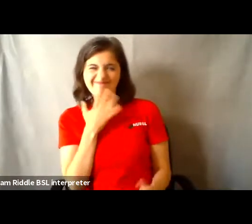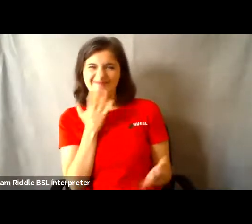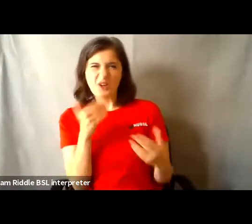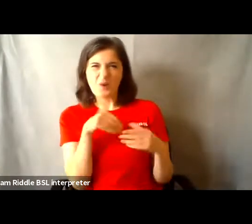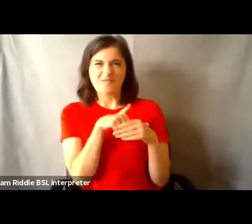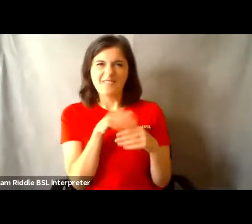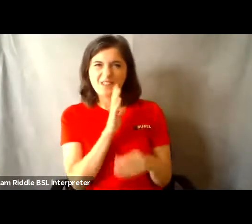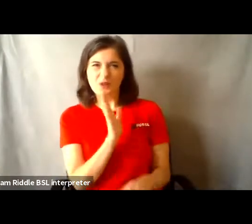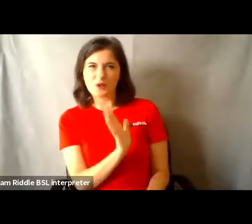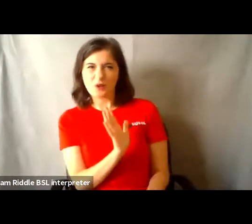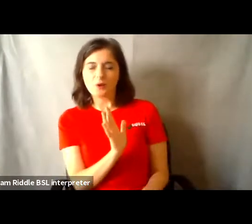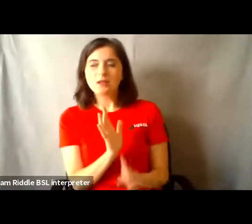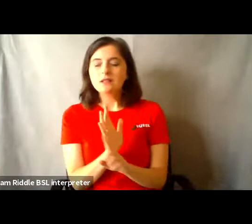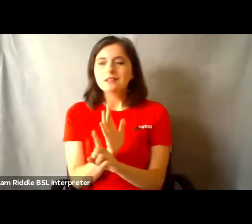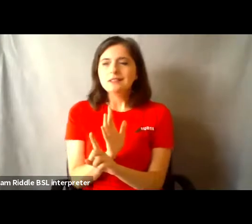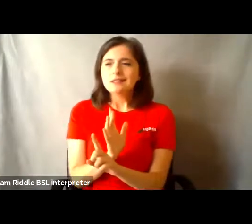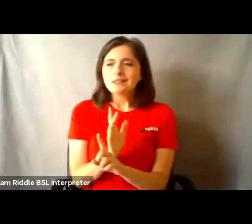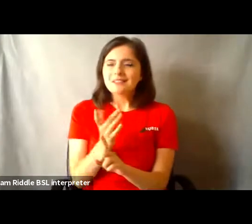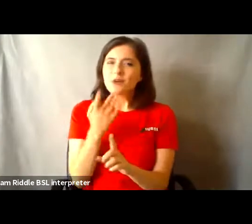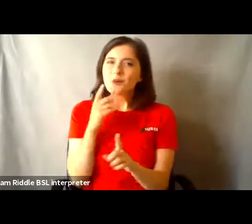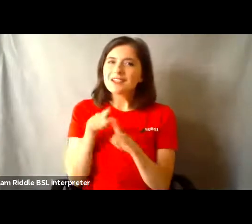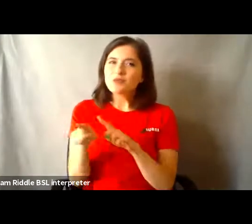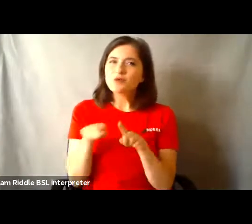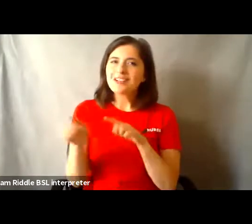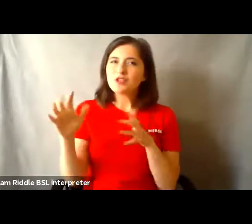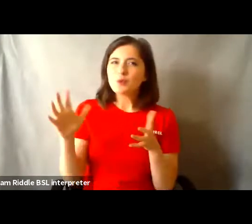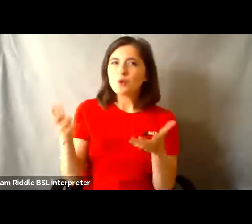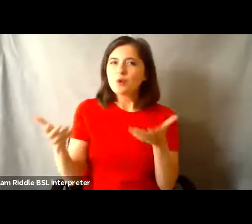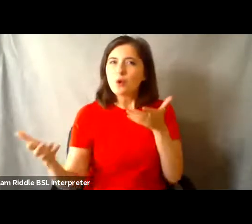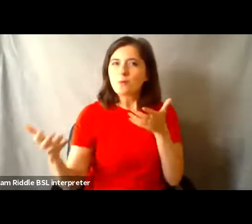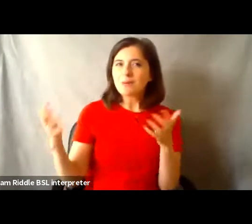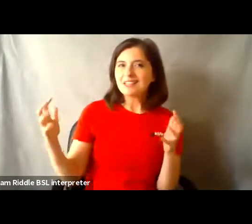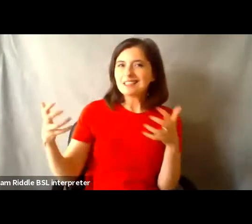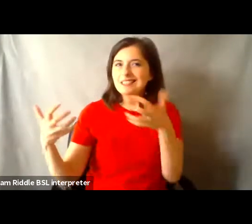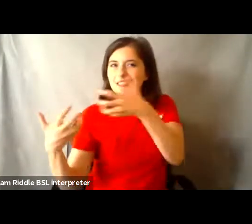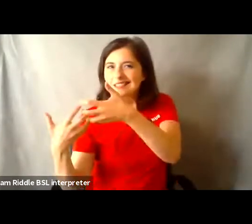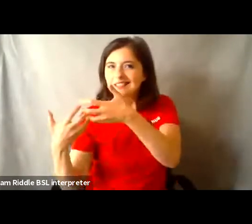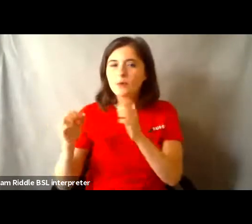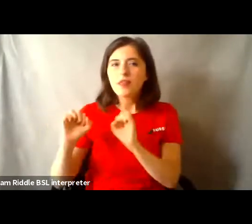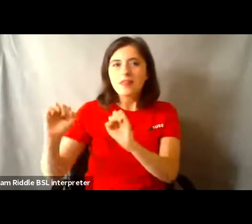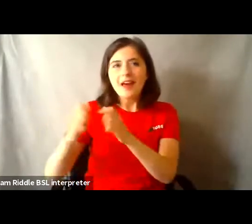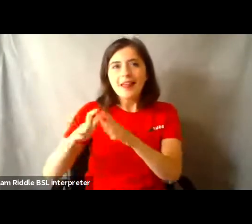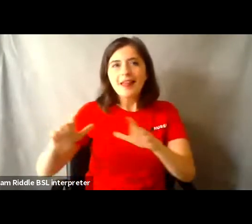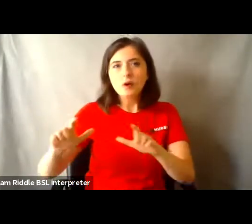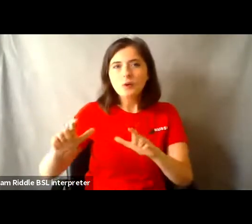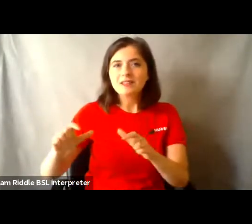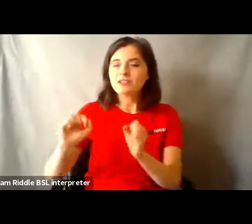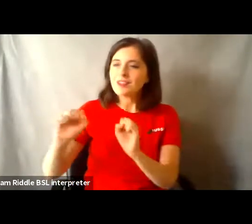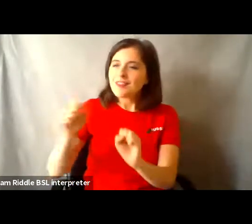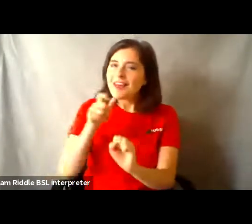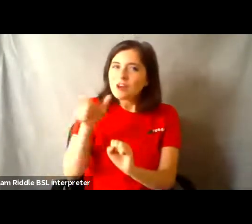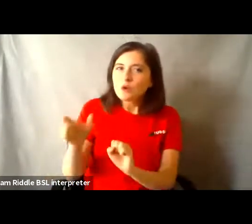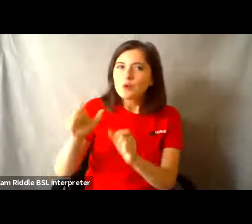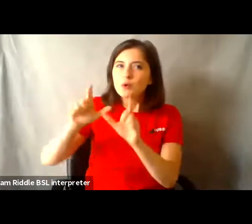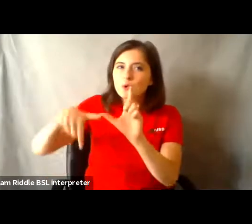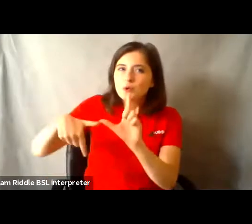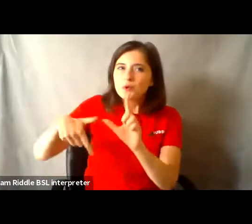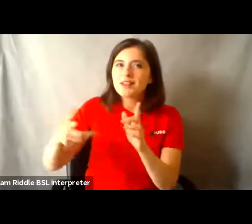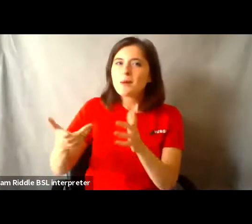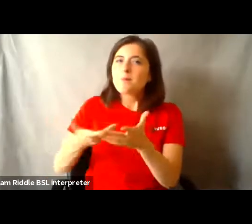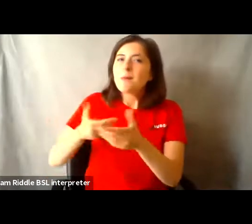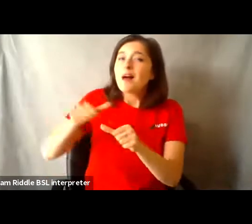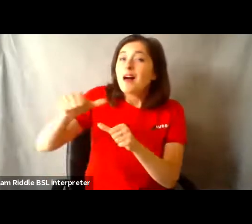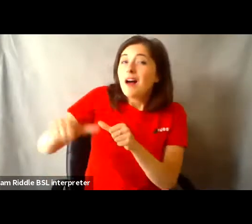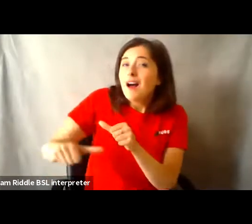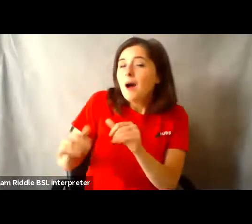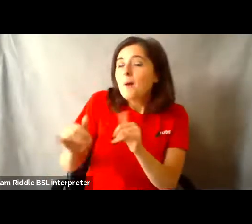So we had to find ways to sort of meet them where they are, to meet them with their language, and then try and talk about how it might apply, or they